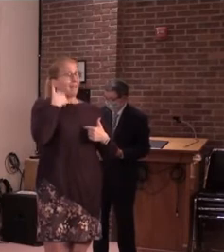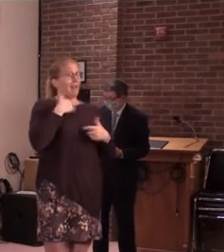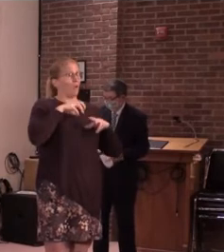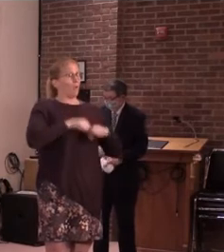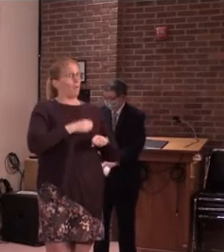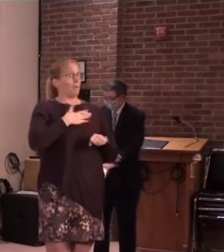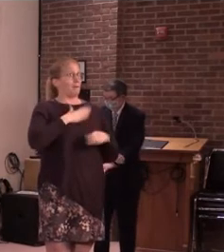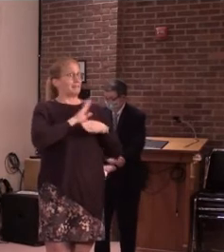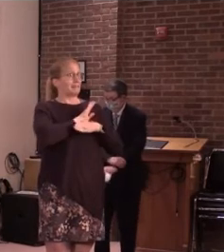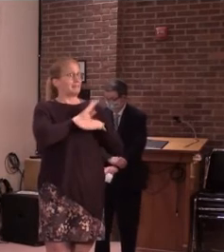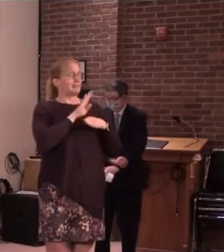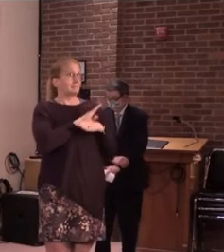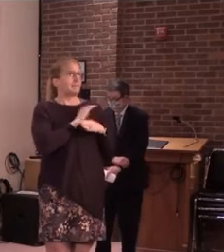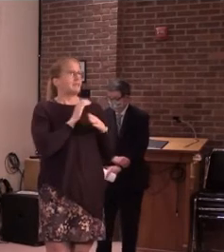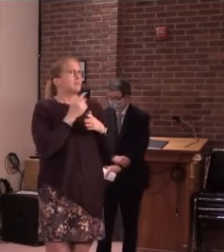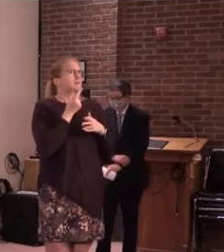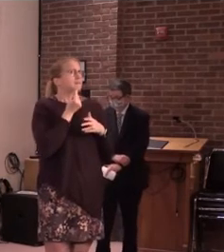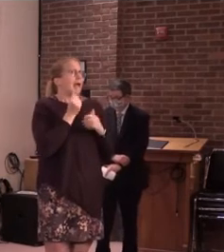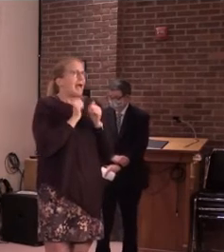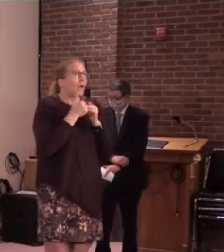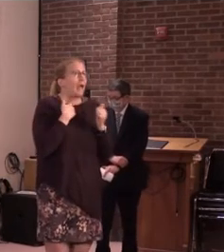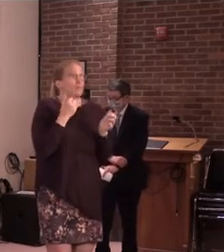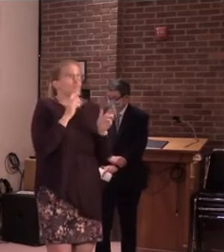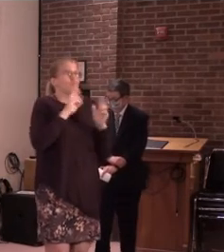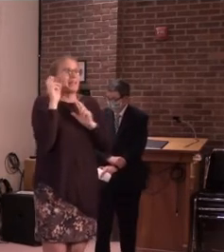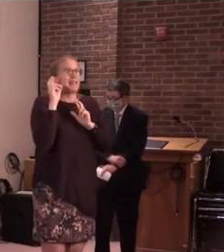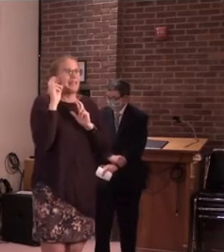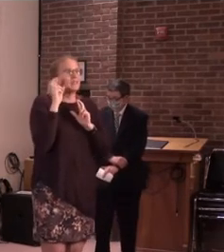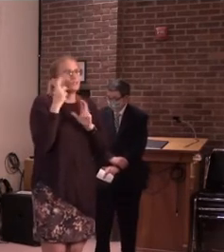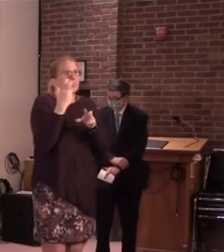this and make sure that they get